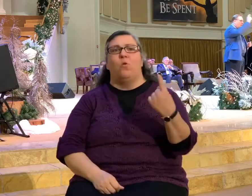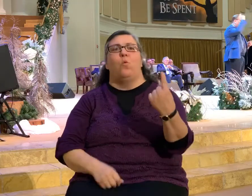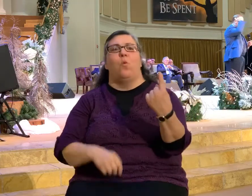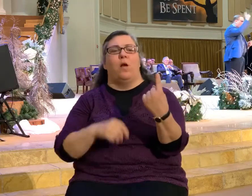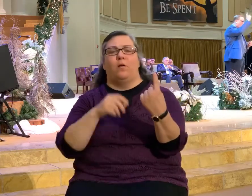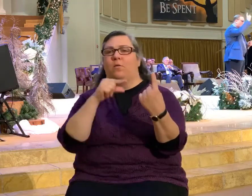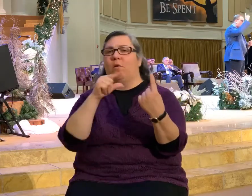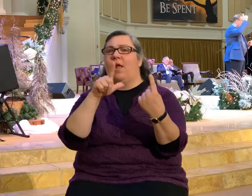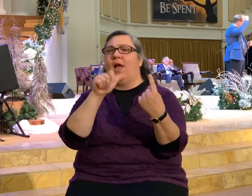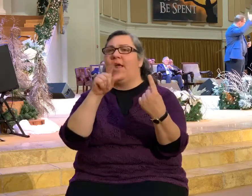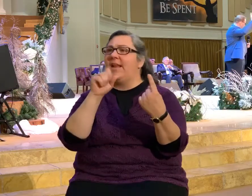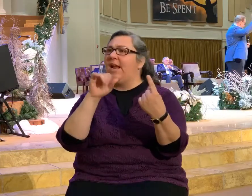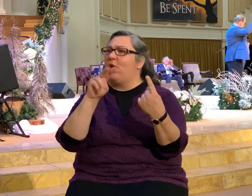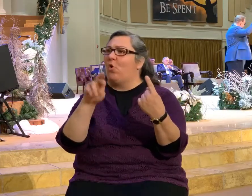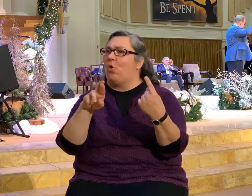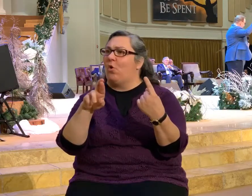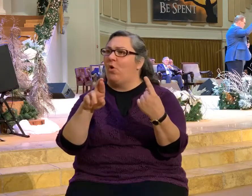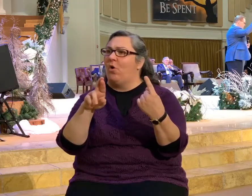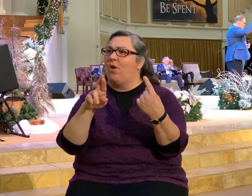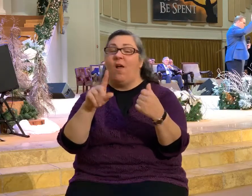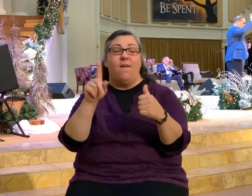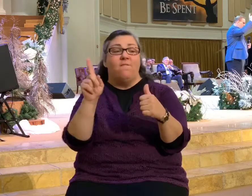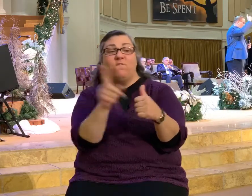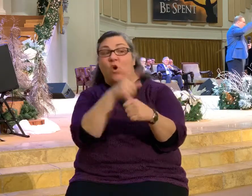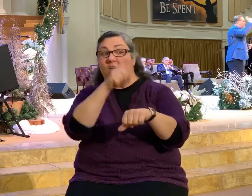for first appearance